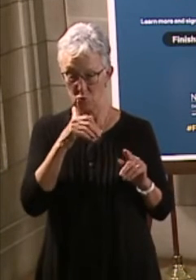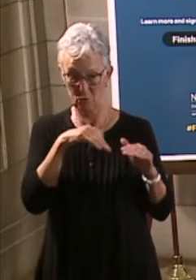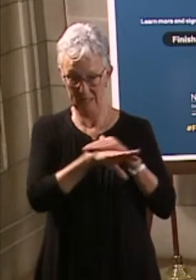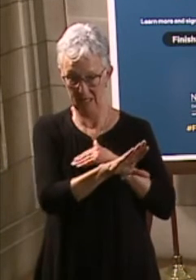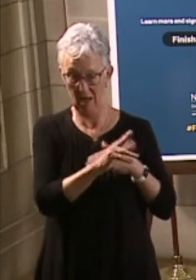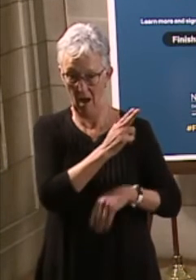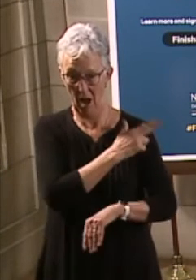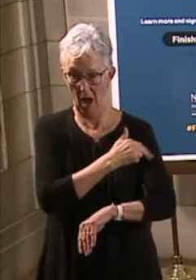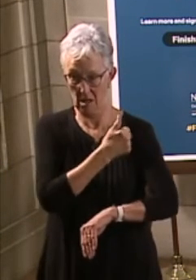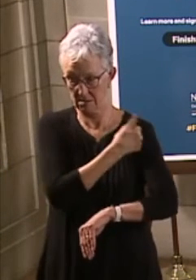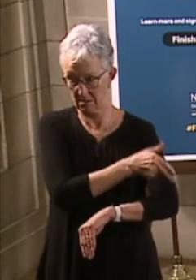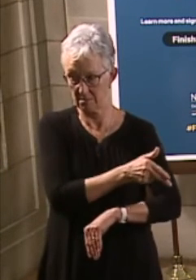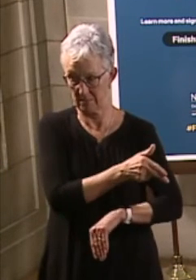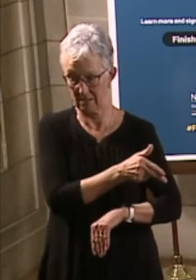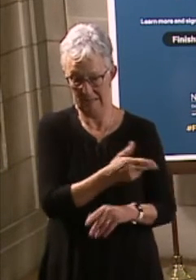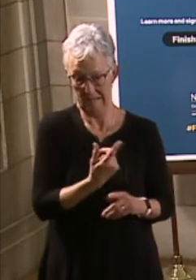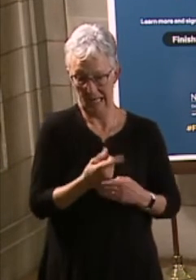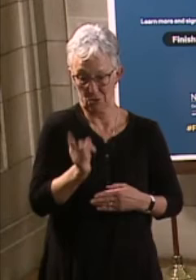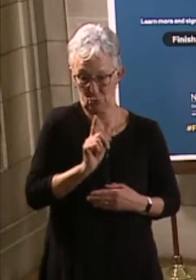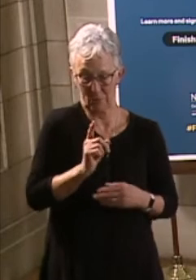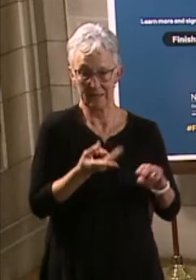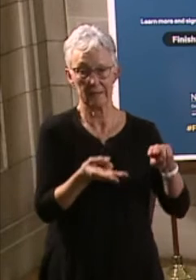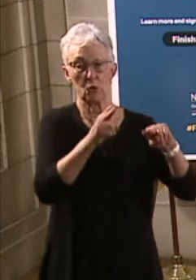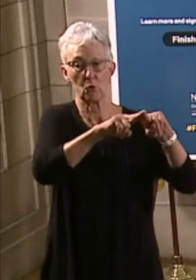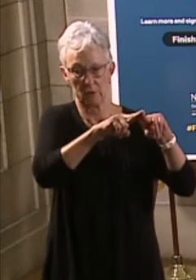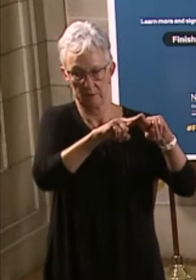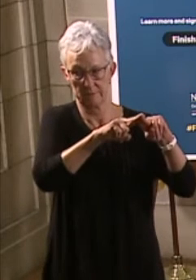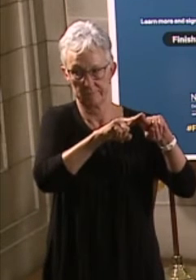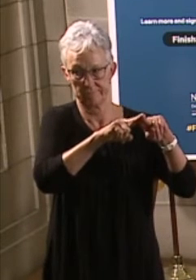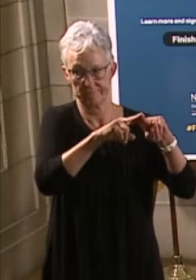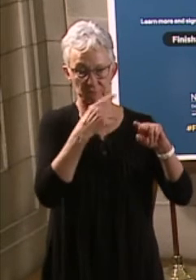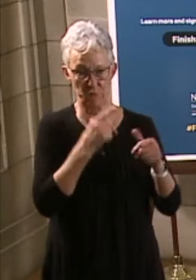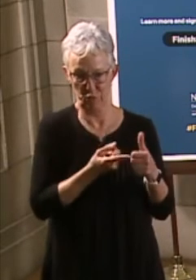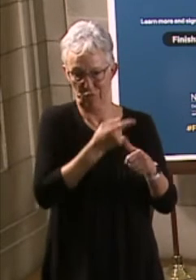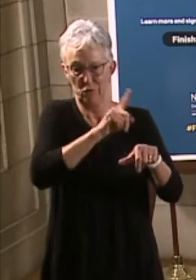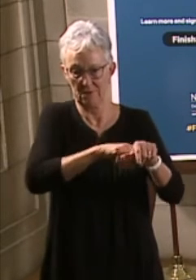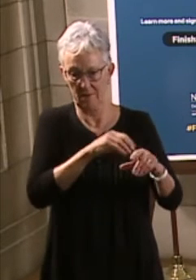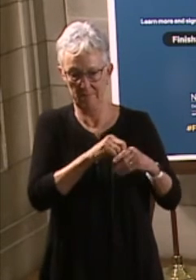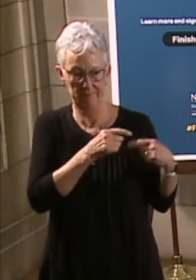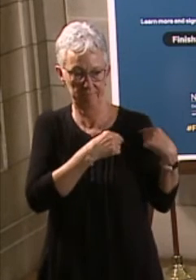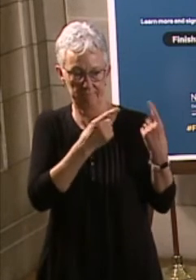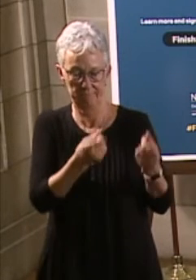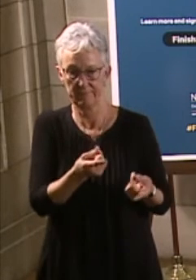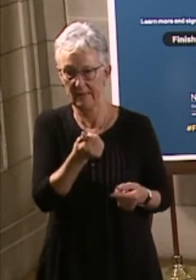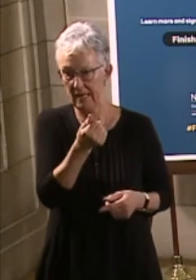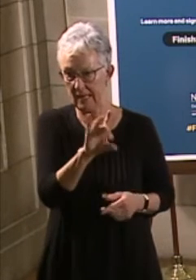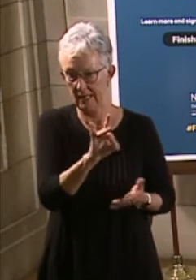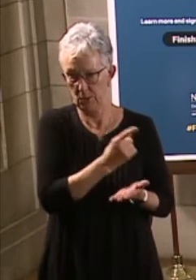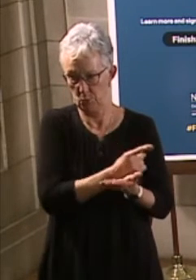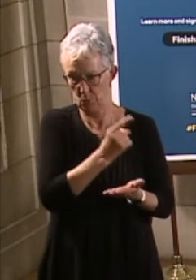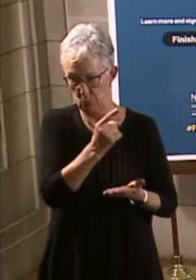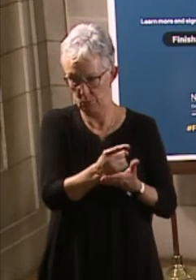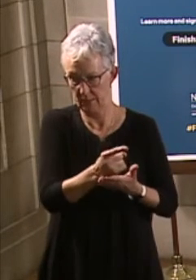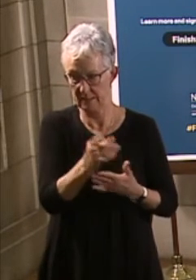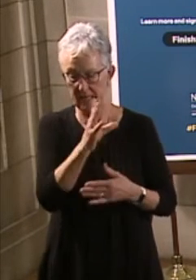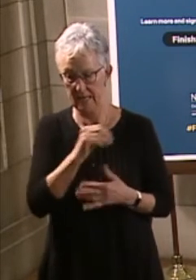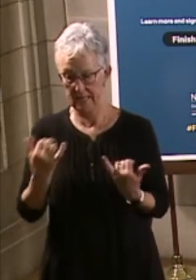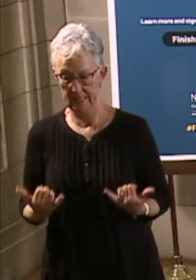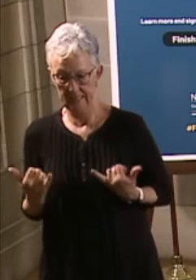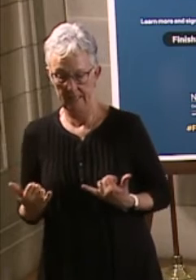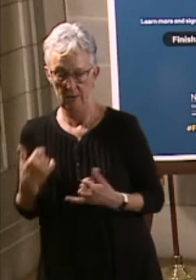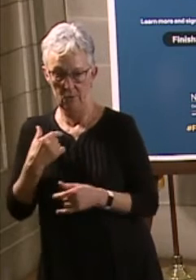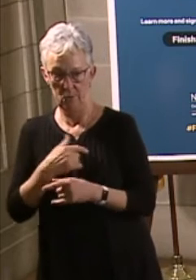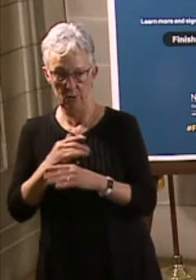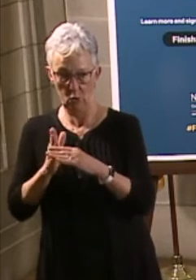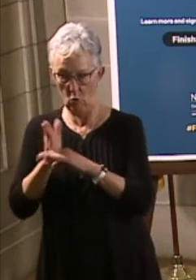our hospitalizations were declining, and then last week they rose. And last week, our positivity rate for the state went above 5% for the first time in